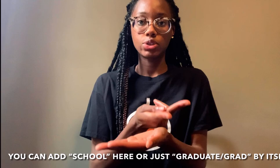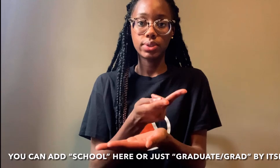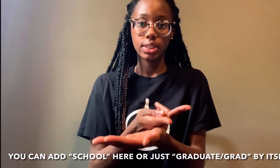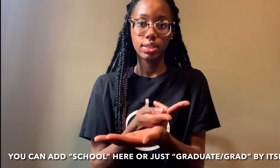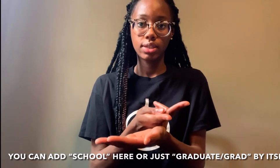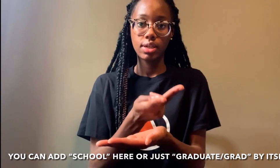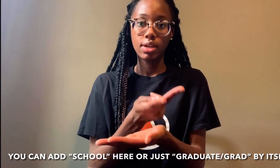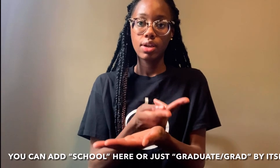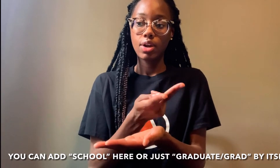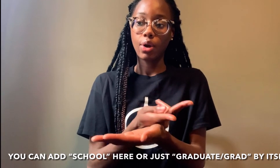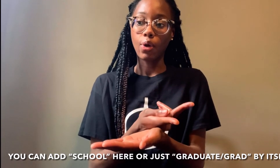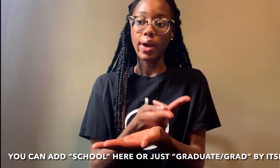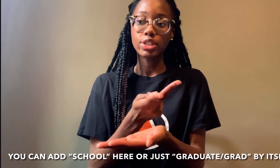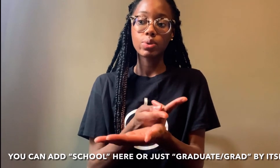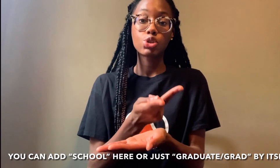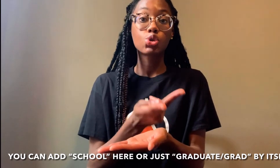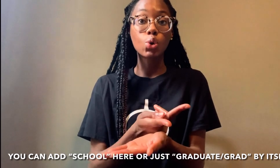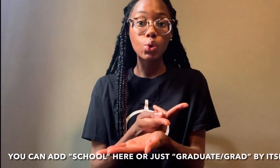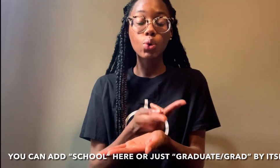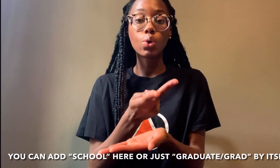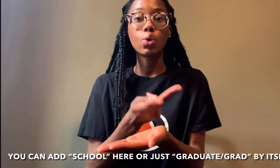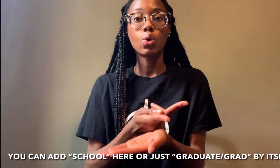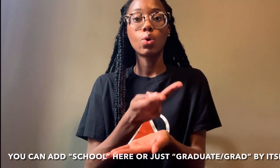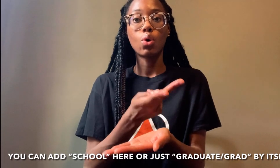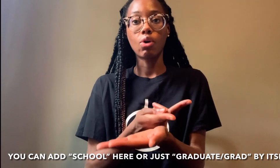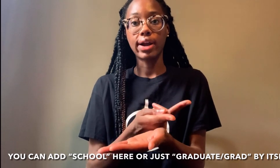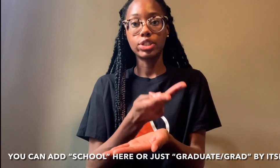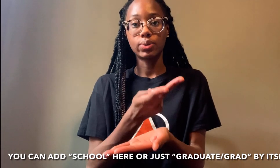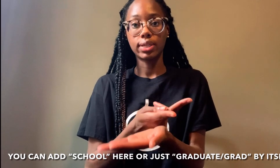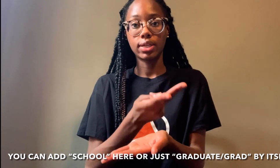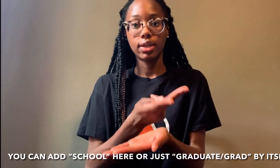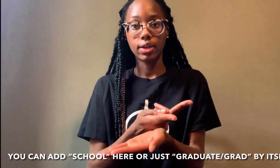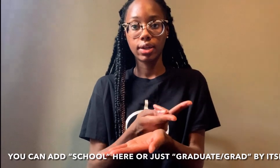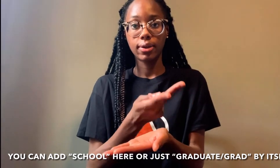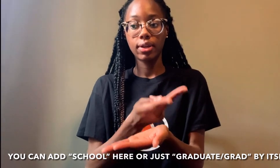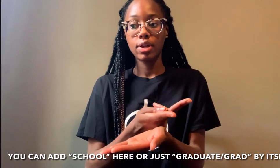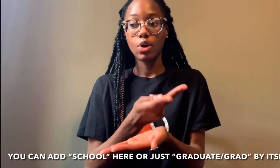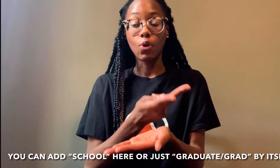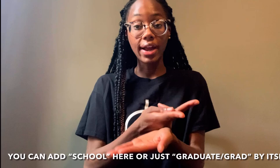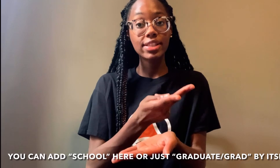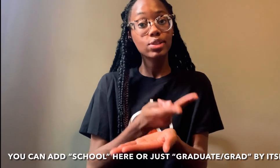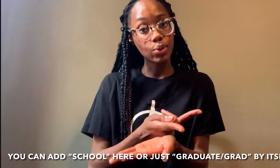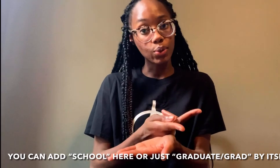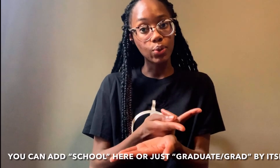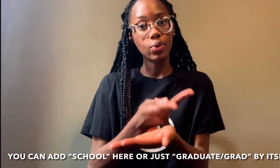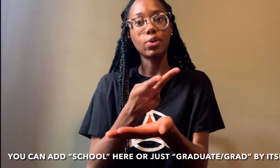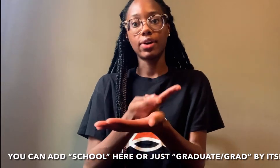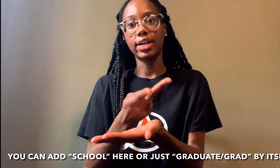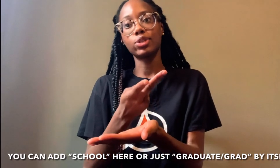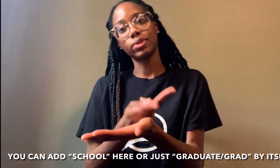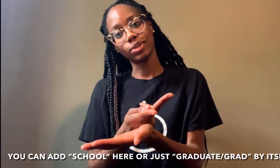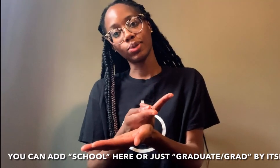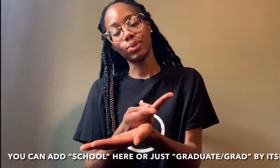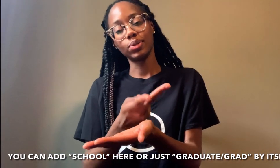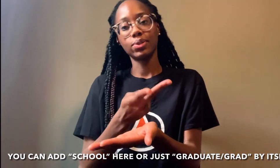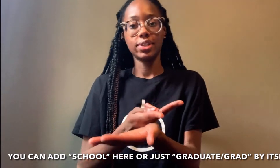graduate. Graduate school or graduate. Grad school or graduate school, either